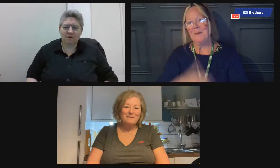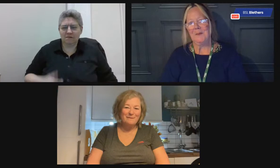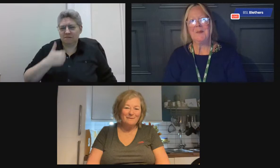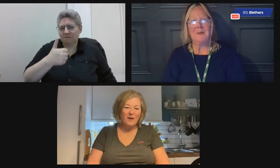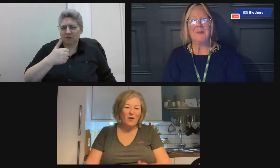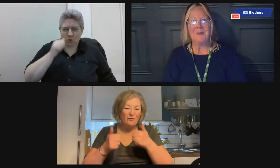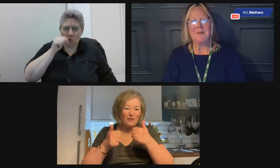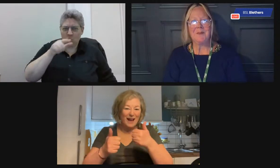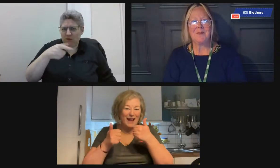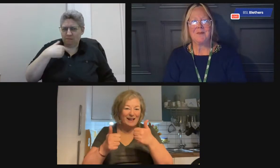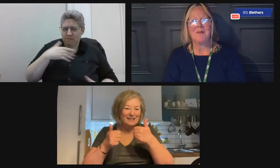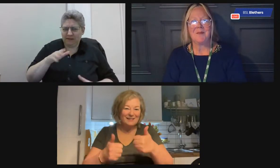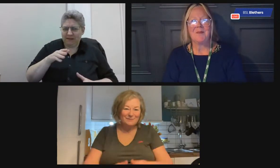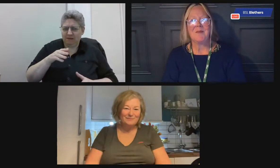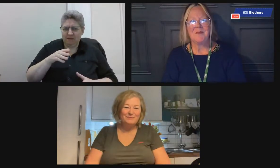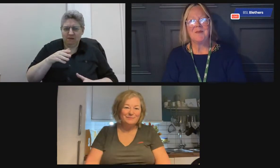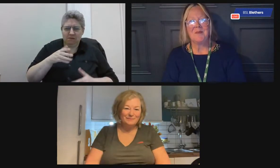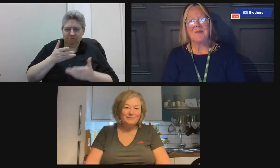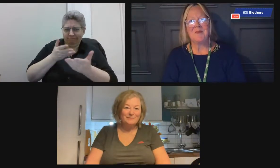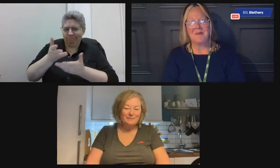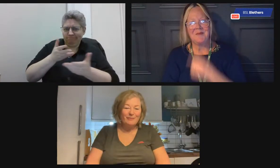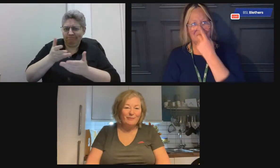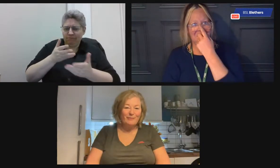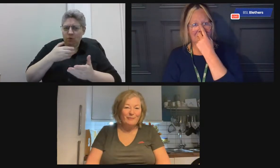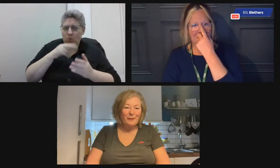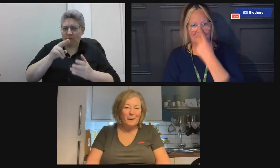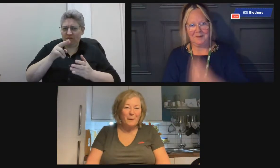support. We're looking to develop that.